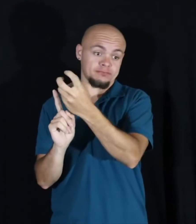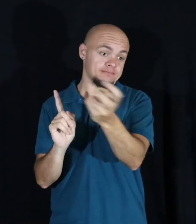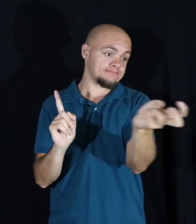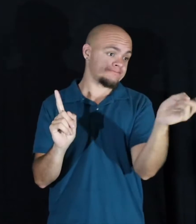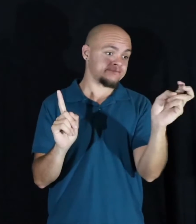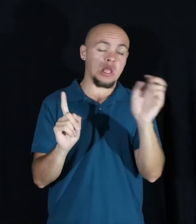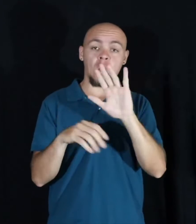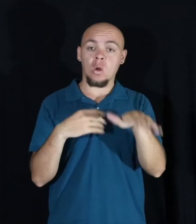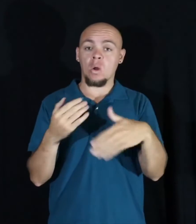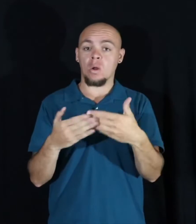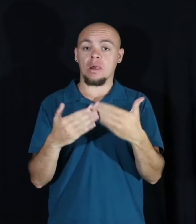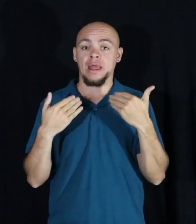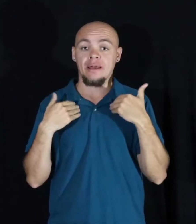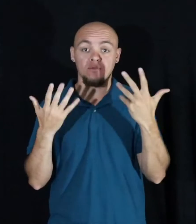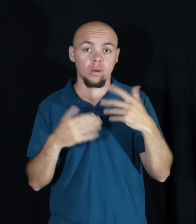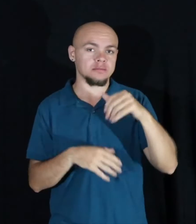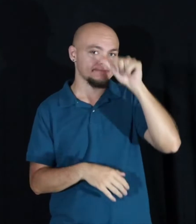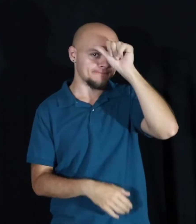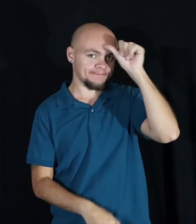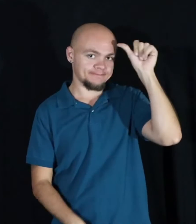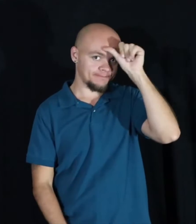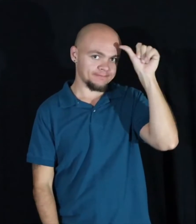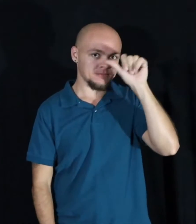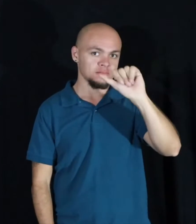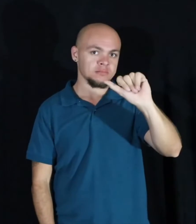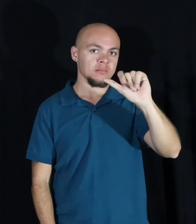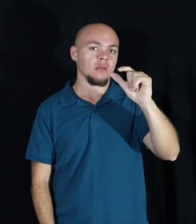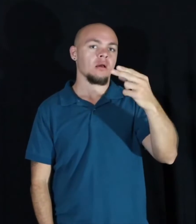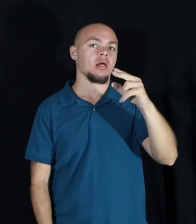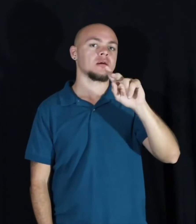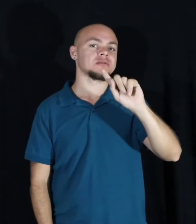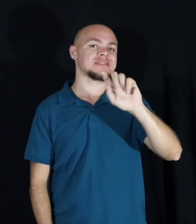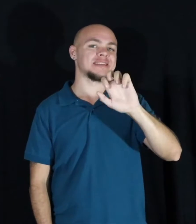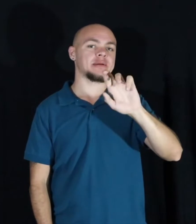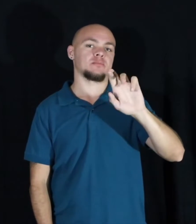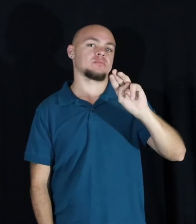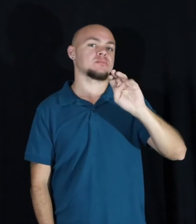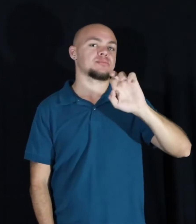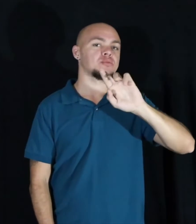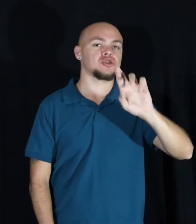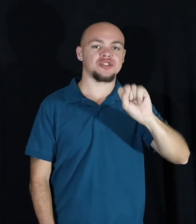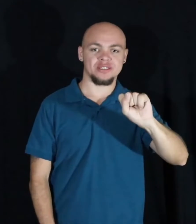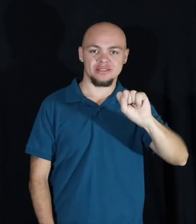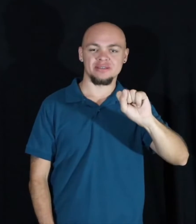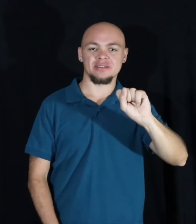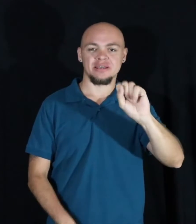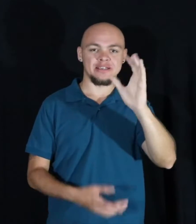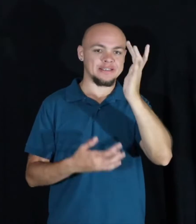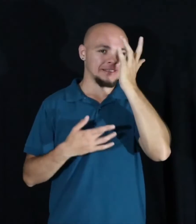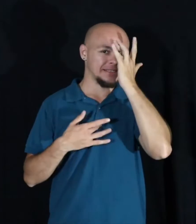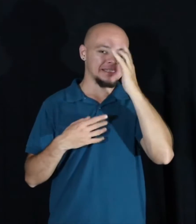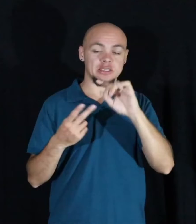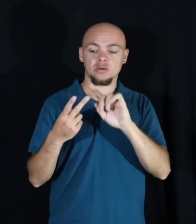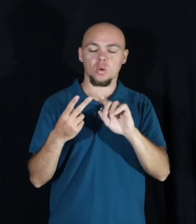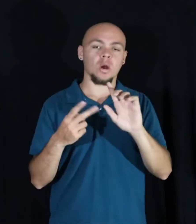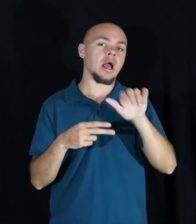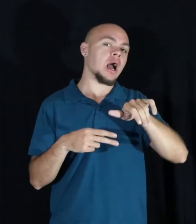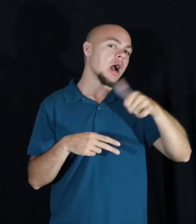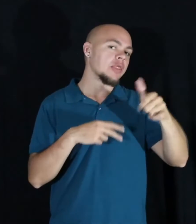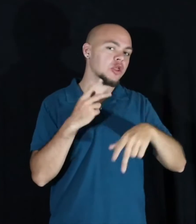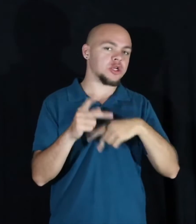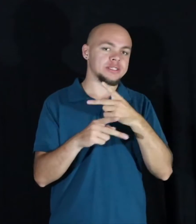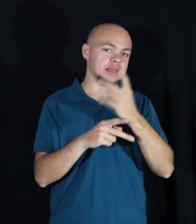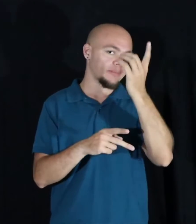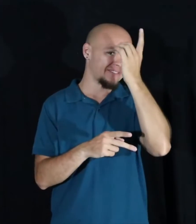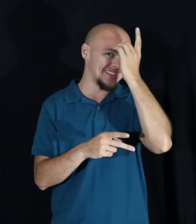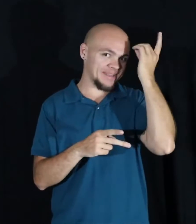disease. And they were describing a similar emotion. Living with Alzheimer's or another form of dementia is a very